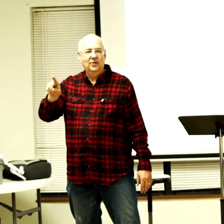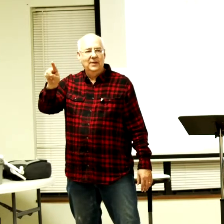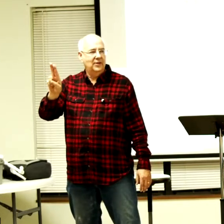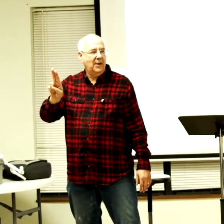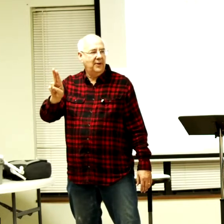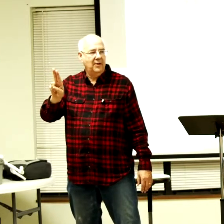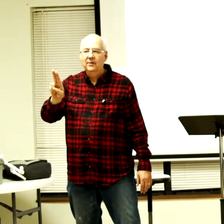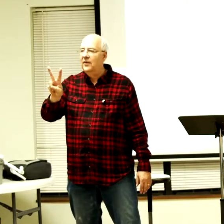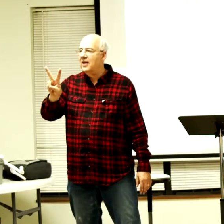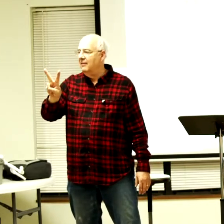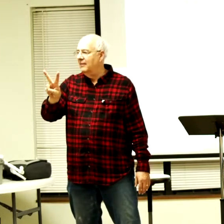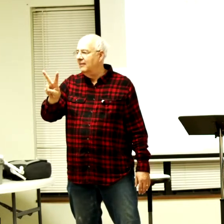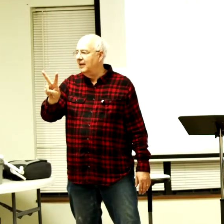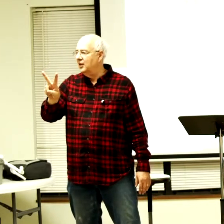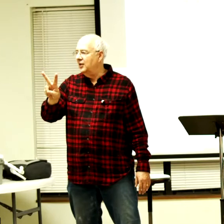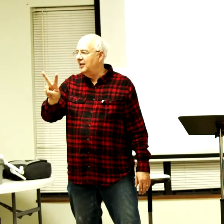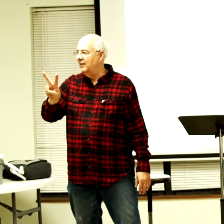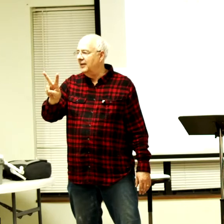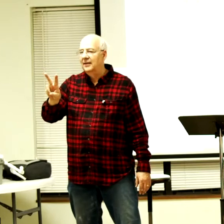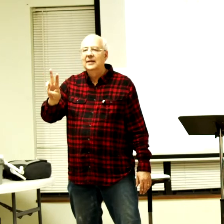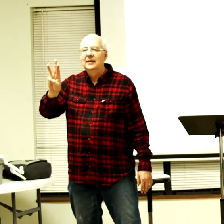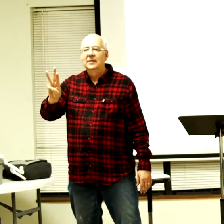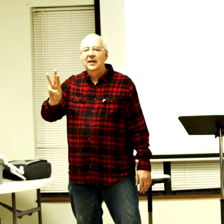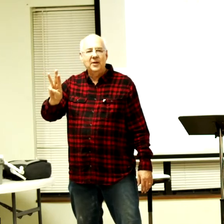the shape of the U. V, that's easy enough, right? W,